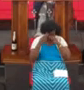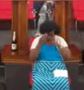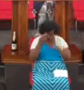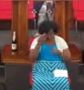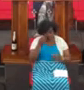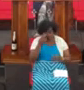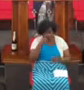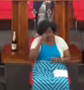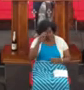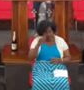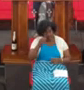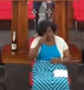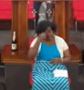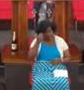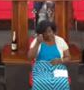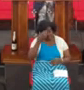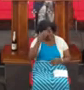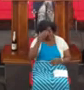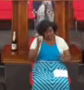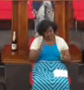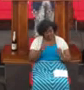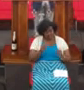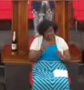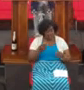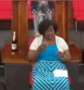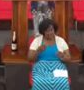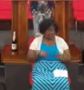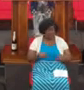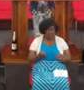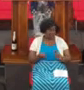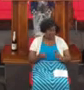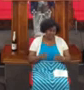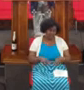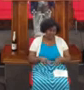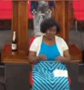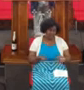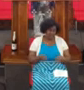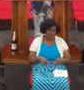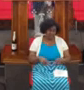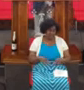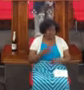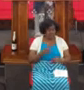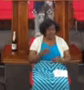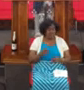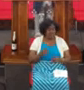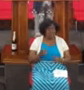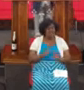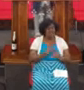him is because they know trouble was brewing. You say, what do you mean trouble was brewing? It was the Sabbath.